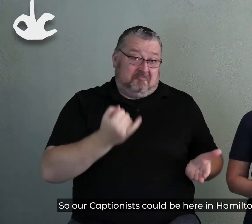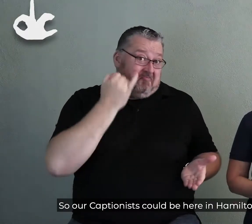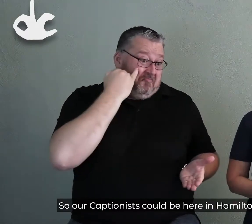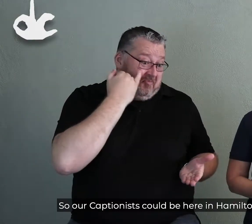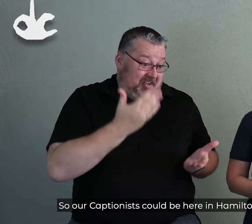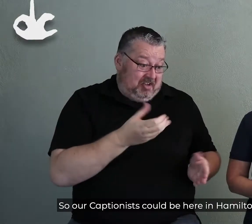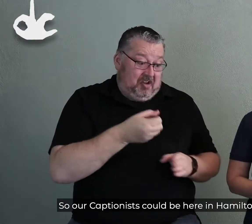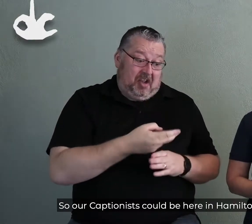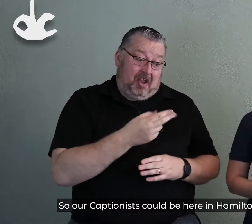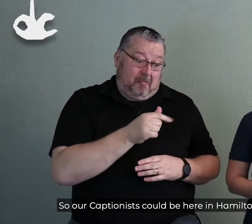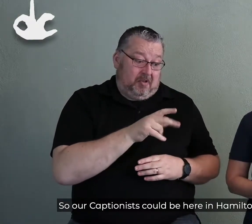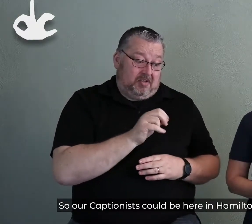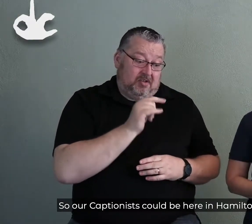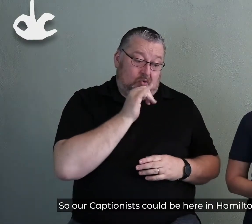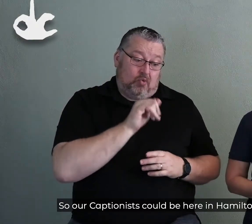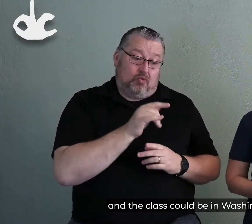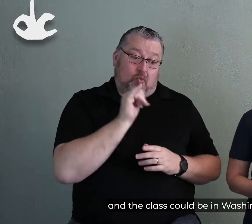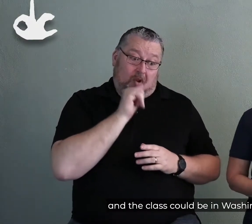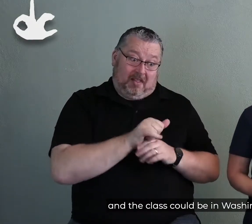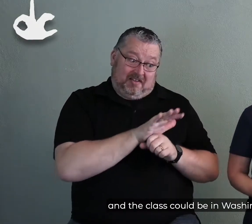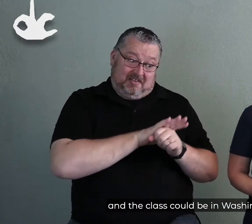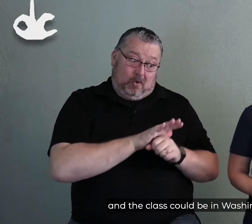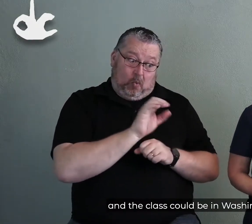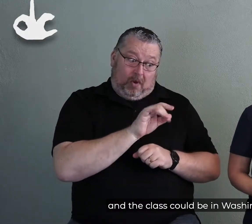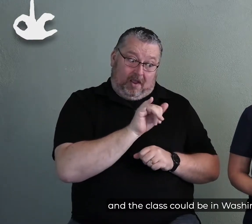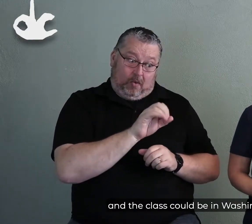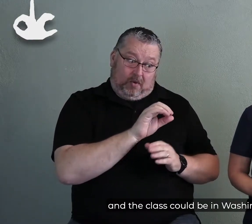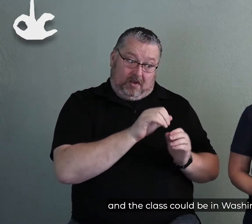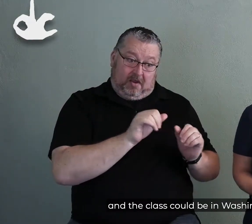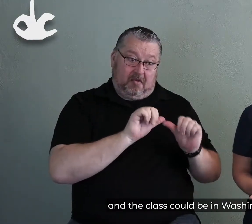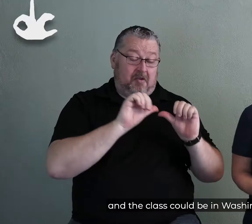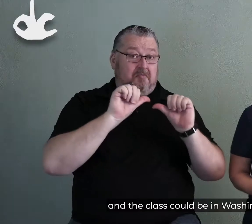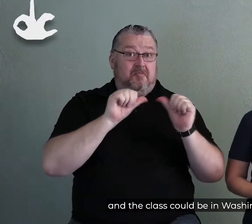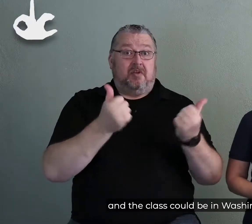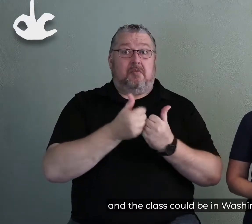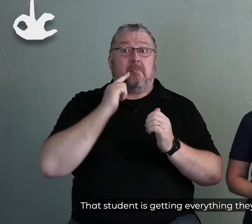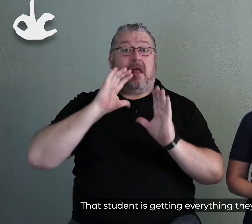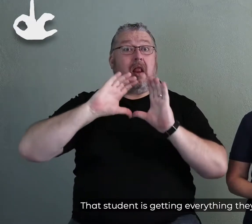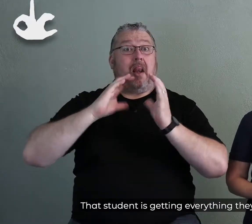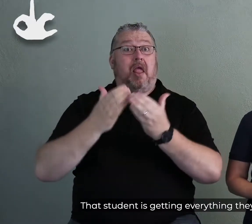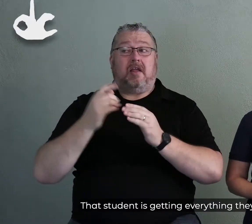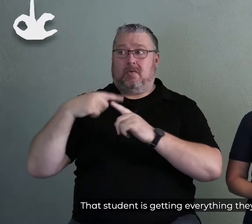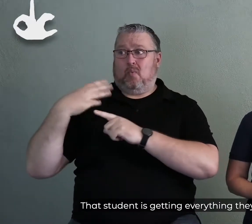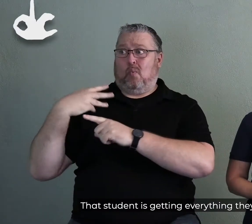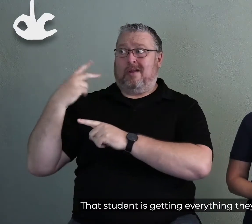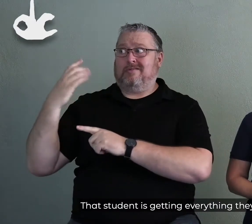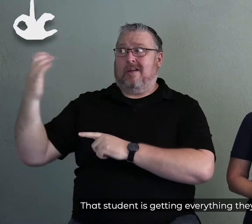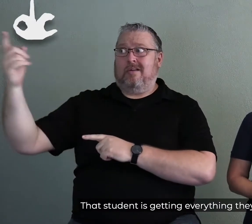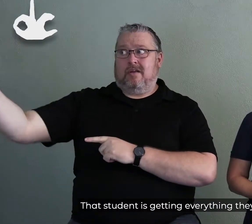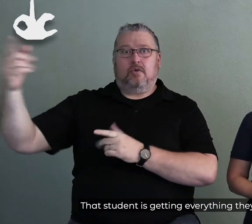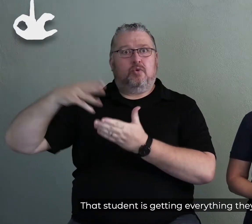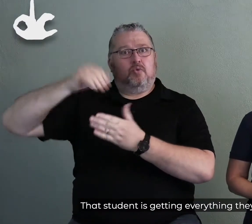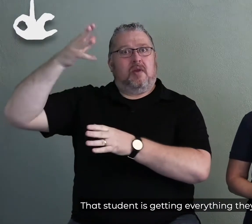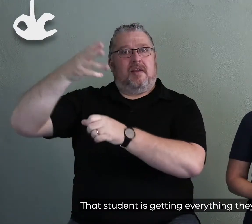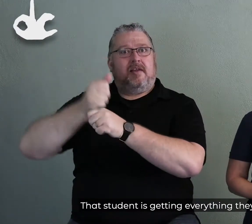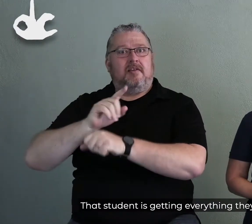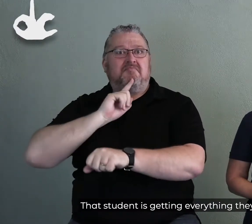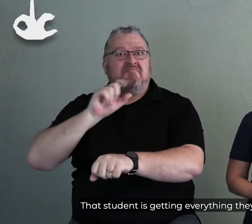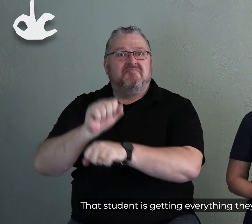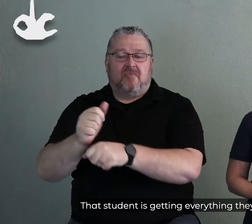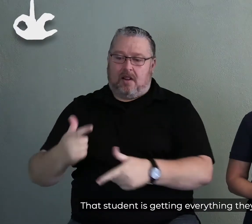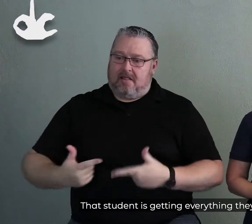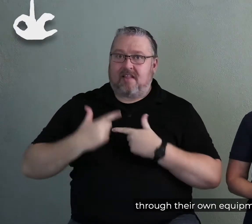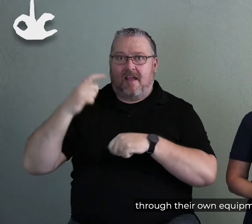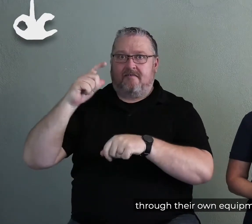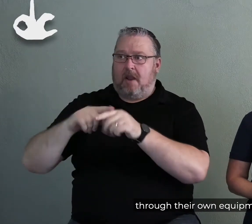in Hamilton or the tri-state area. The class could be in Washington, D.C. That student is getting everything they